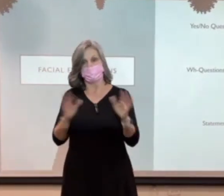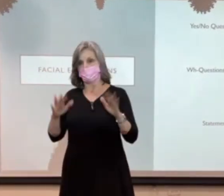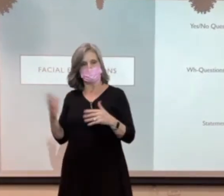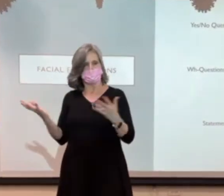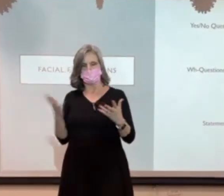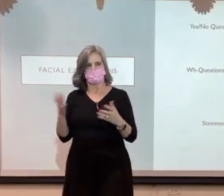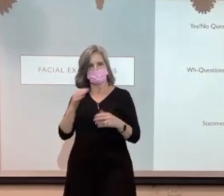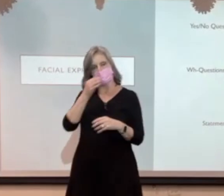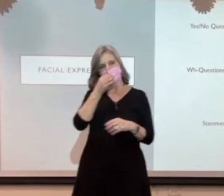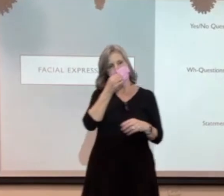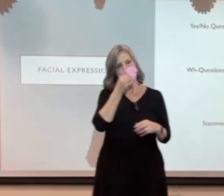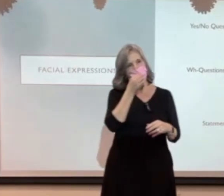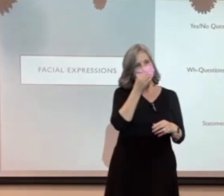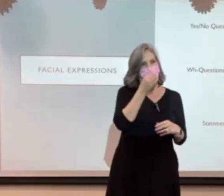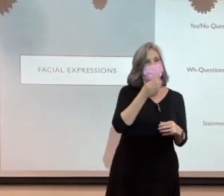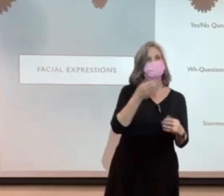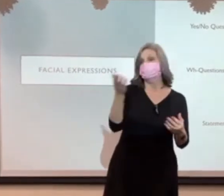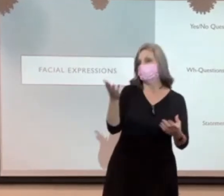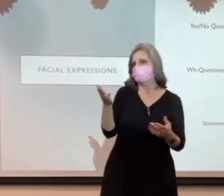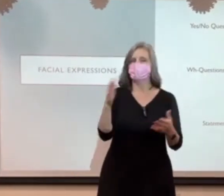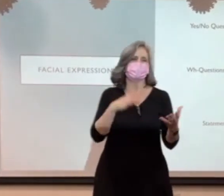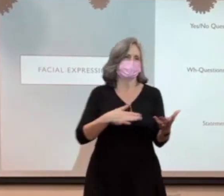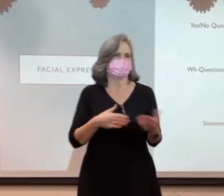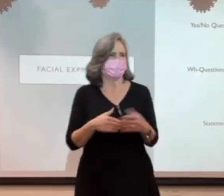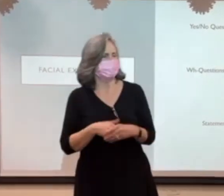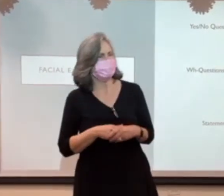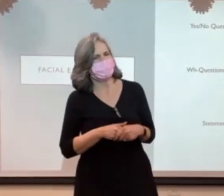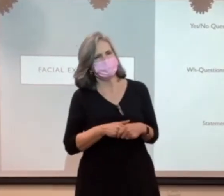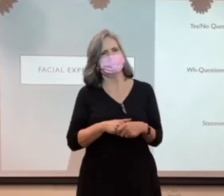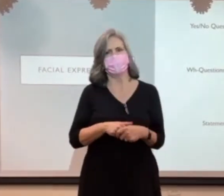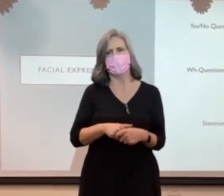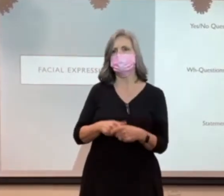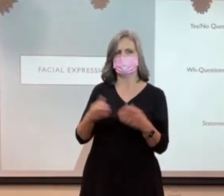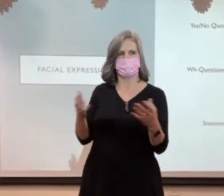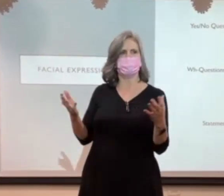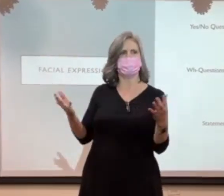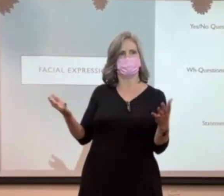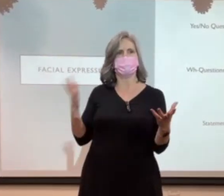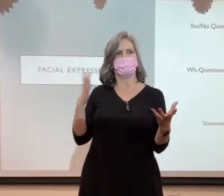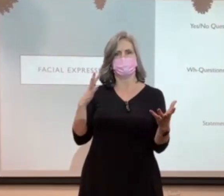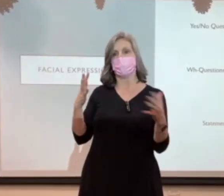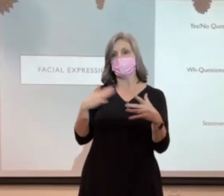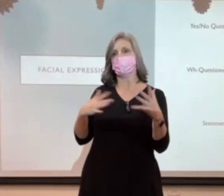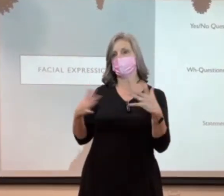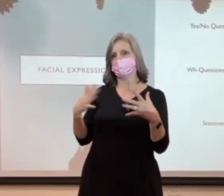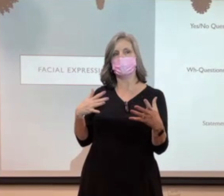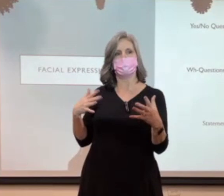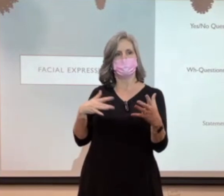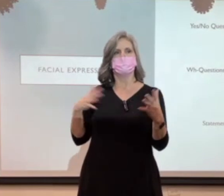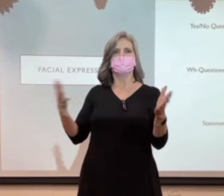you're watching it, it's all in sign language. Switched at Birth is one that the high school kids used to watch. It's about, a family getting to know